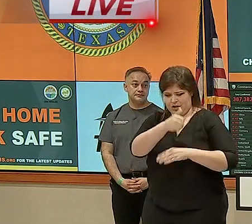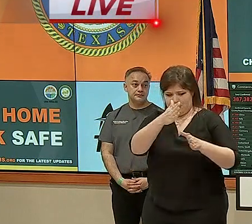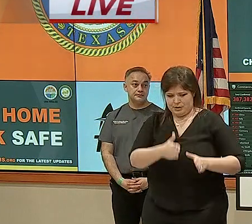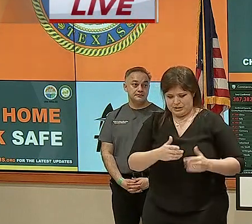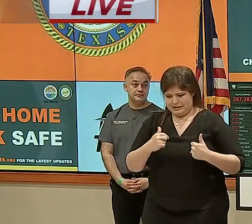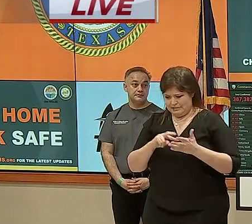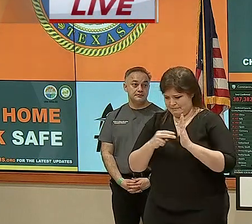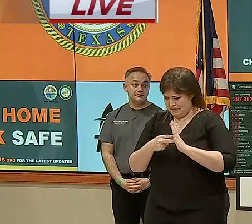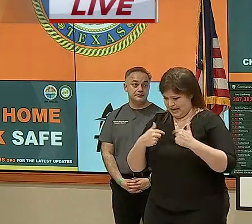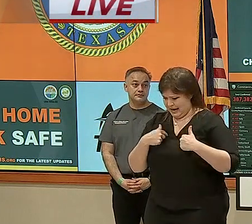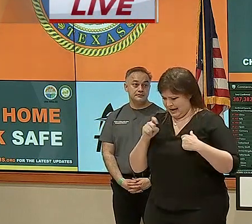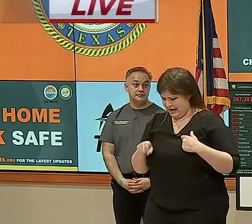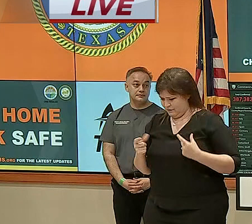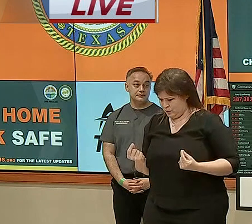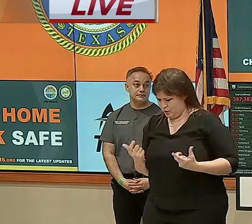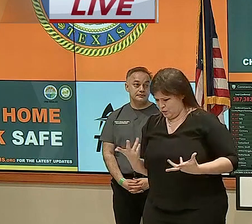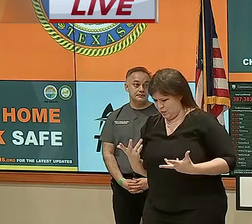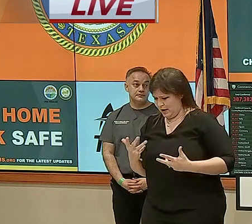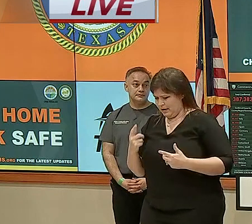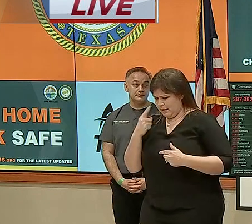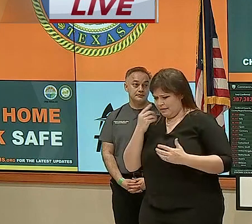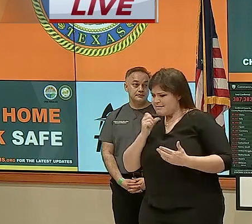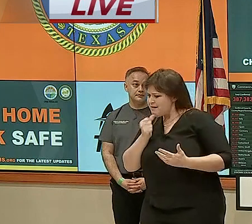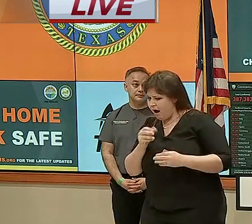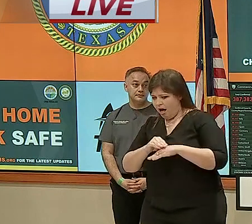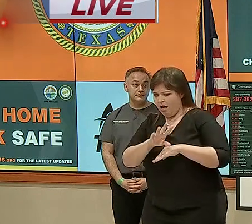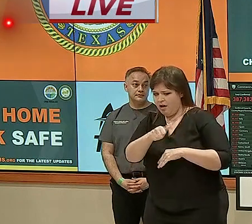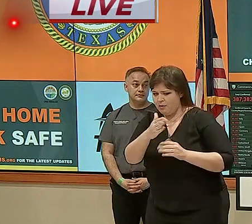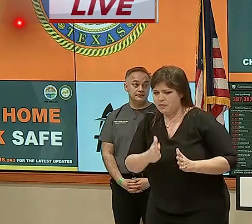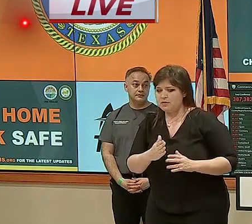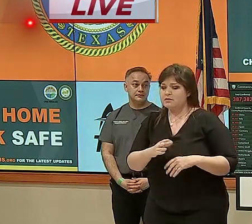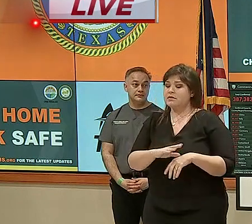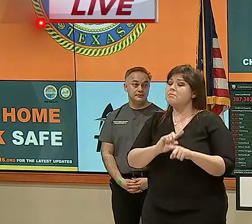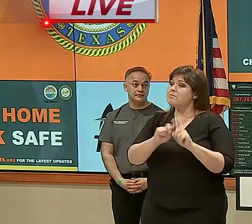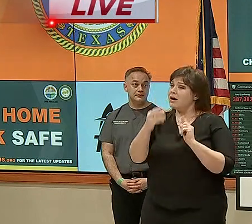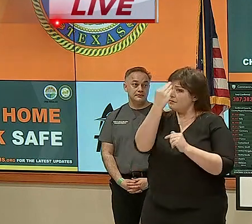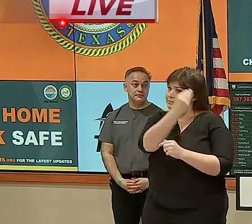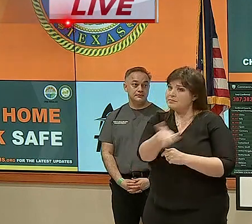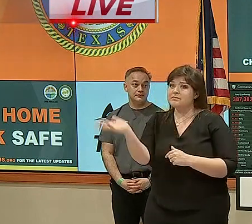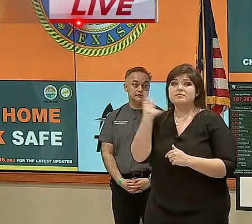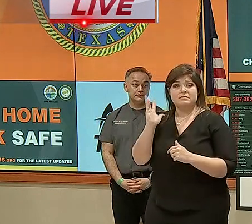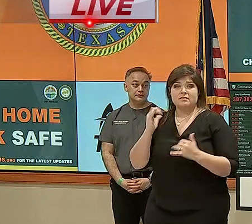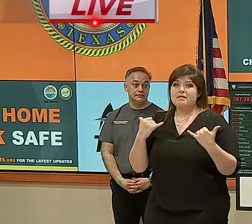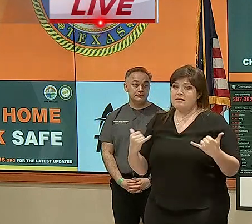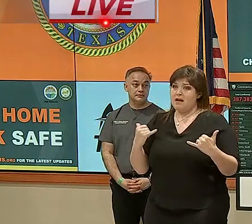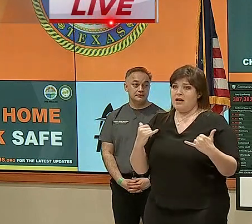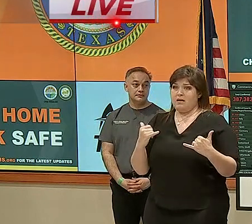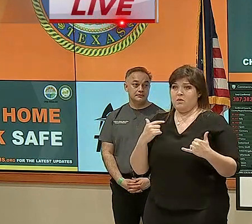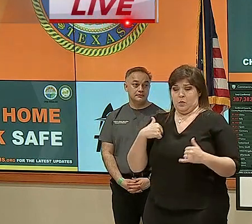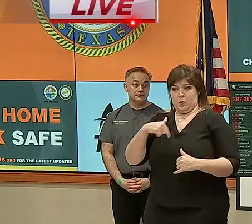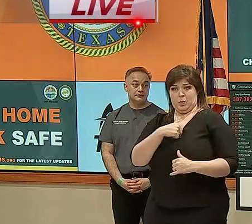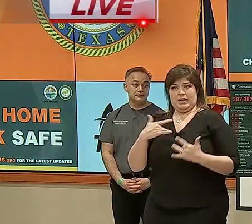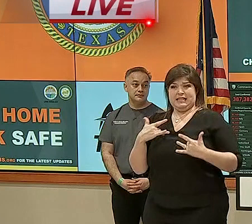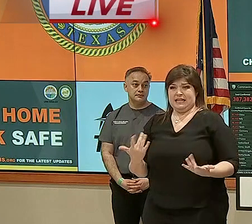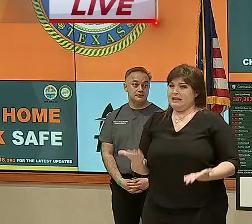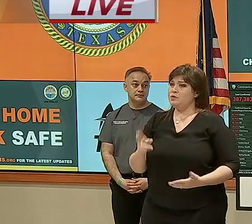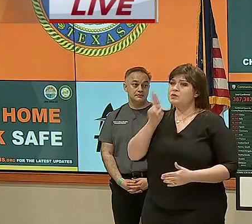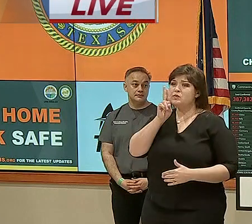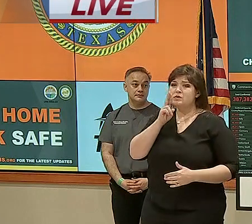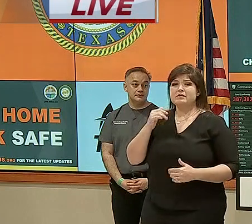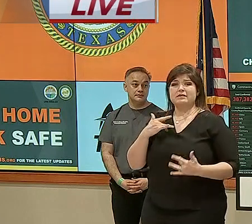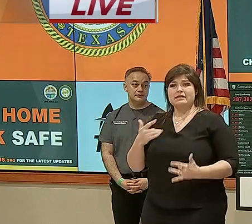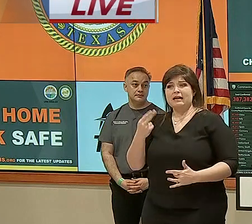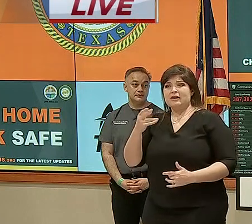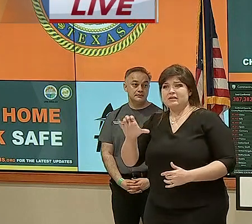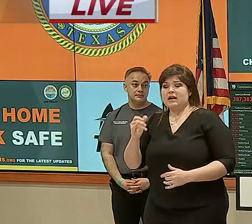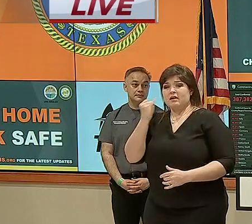and our surrounding region, that when people are given the truth, and when we're asked to do something, we get